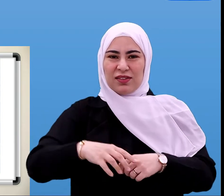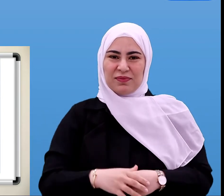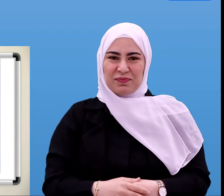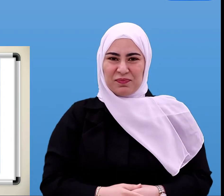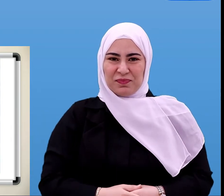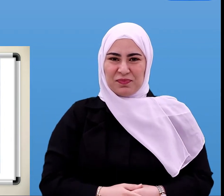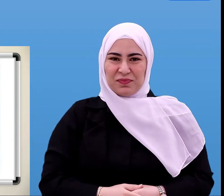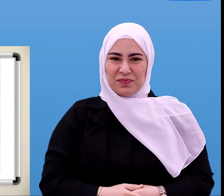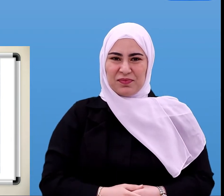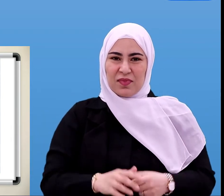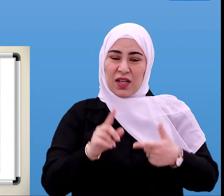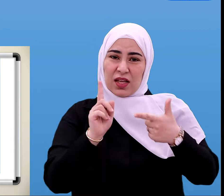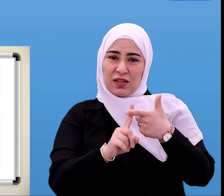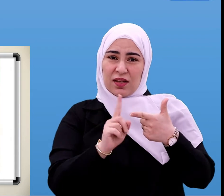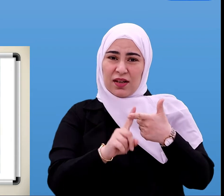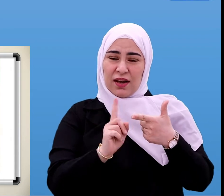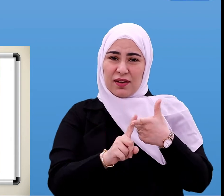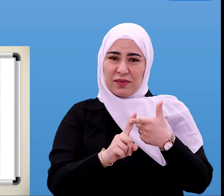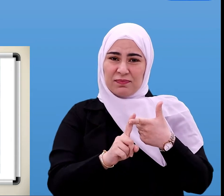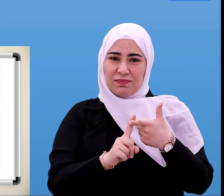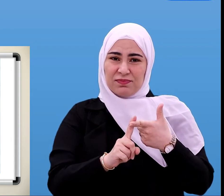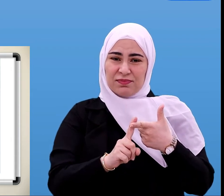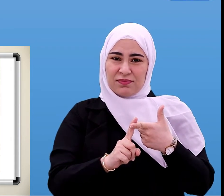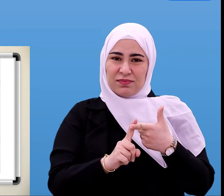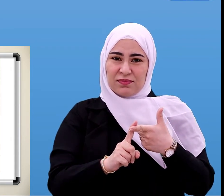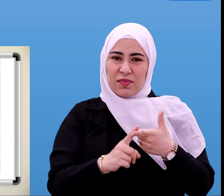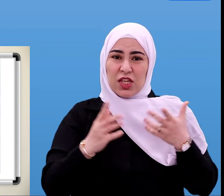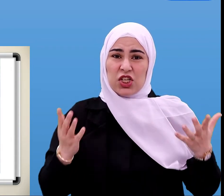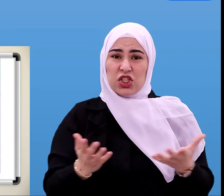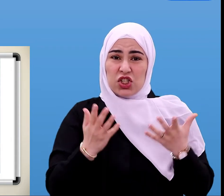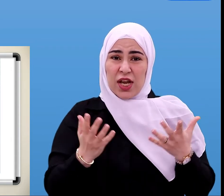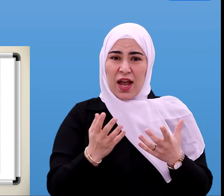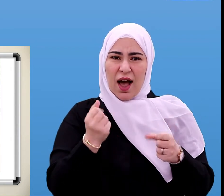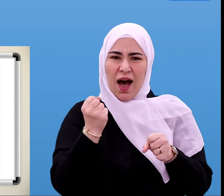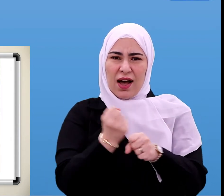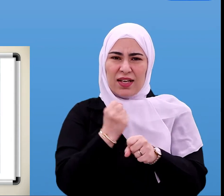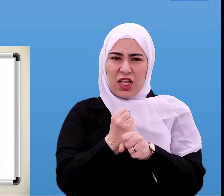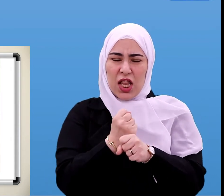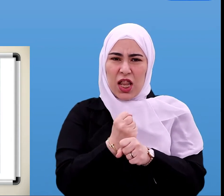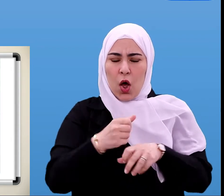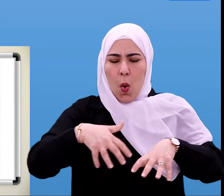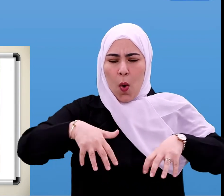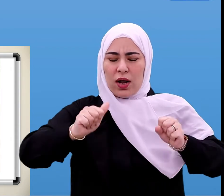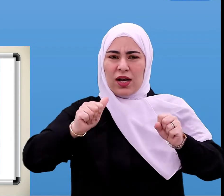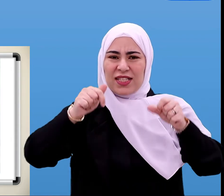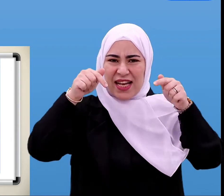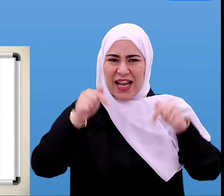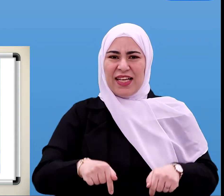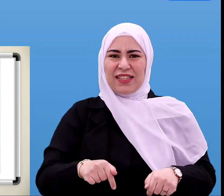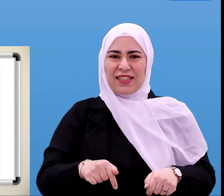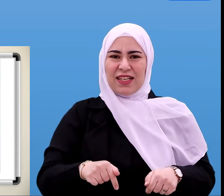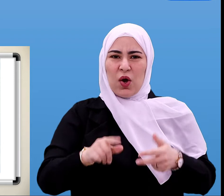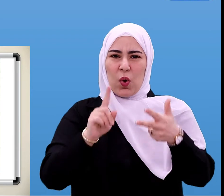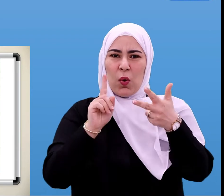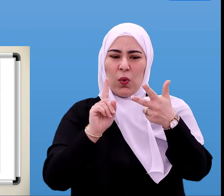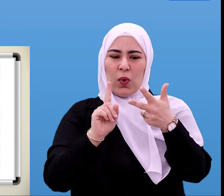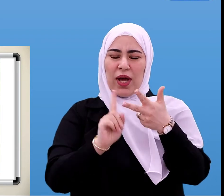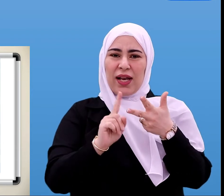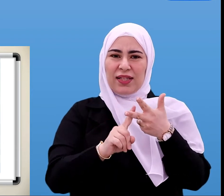The second case is when something has just finished. And the third one is when something happened